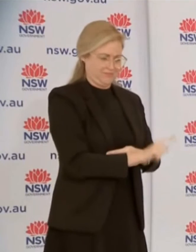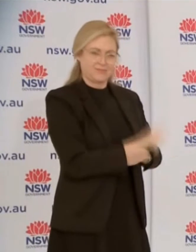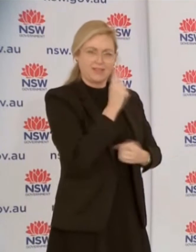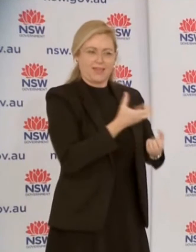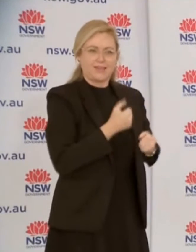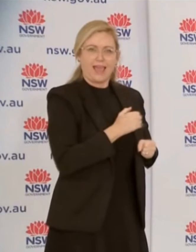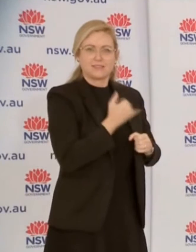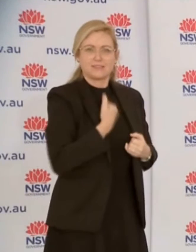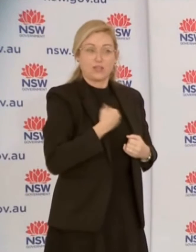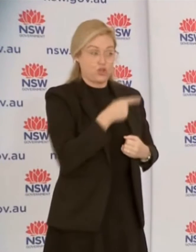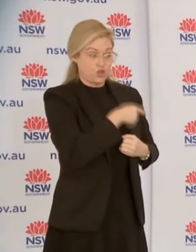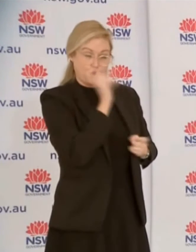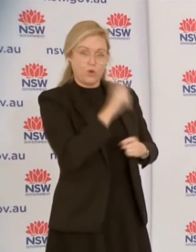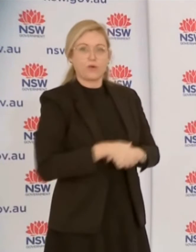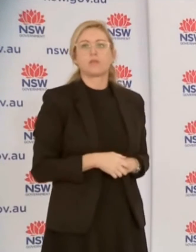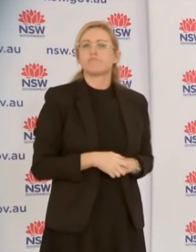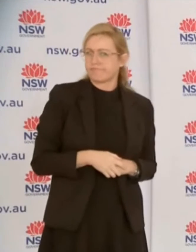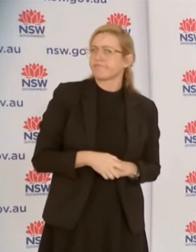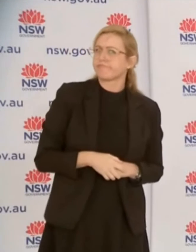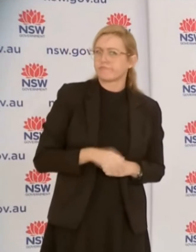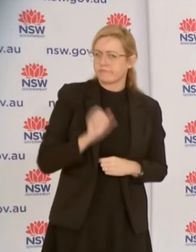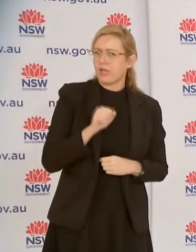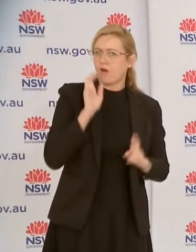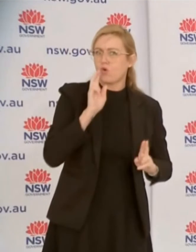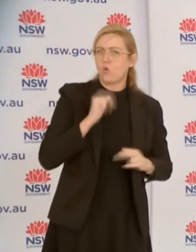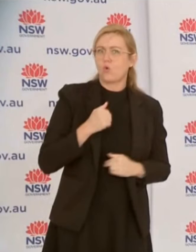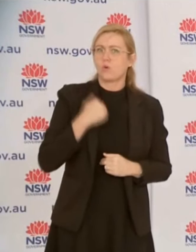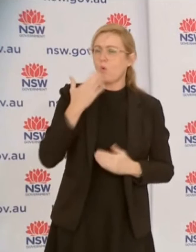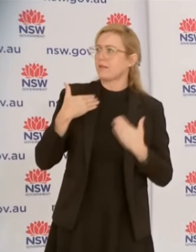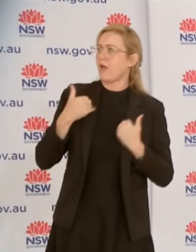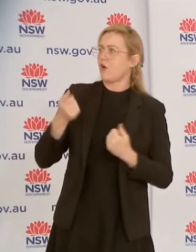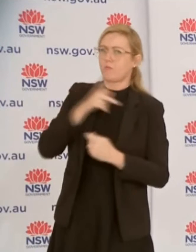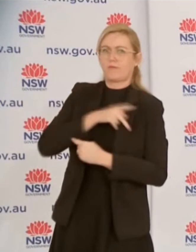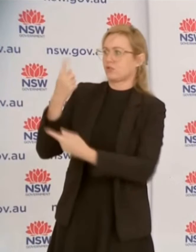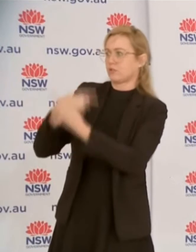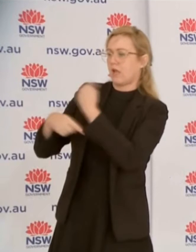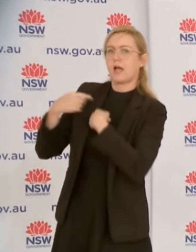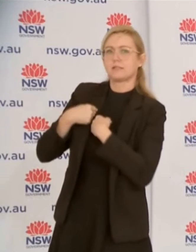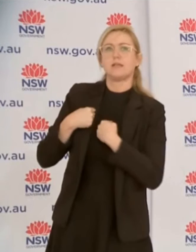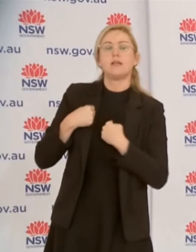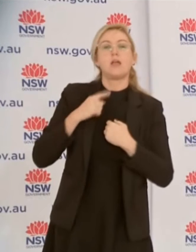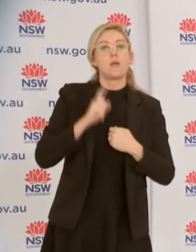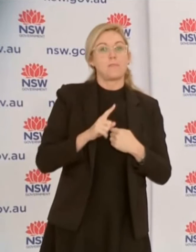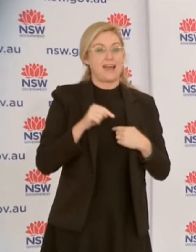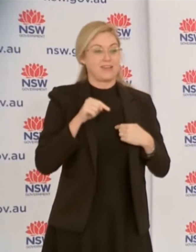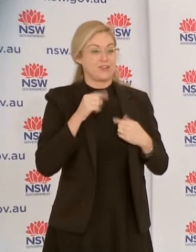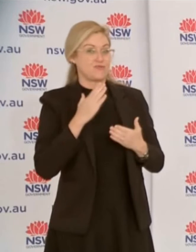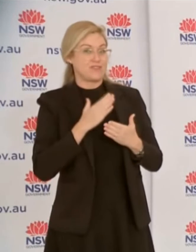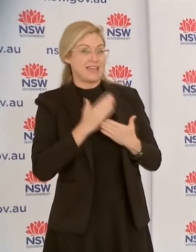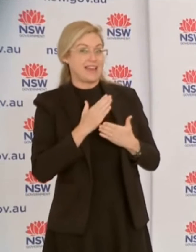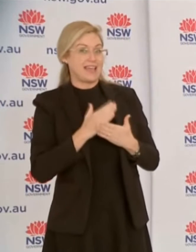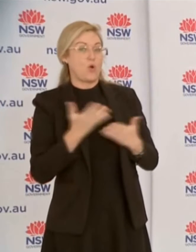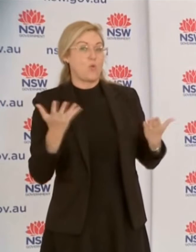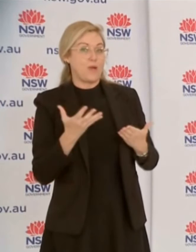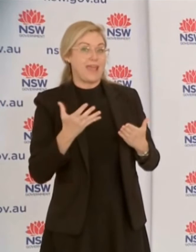presented with information from our public health experts all the time. But as I said, there are only 2 places on the planet at the moment that have 80%